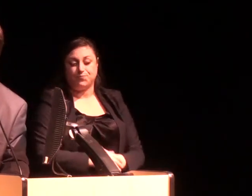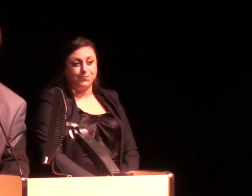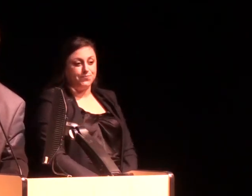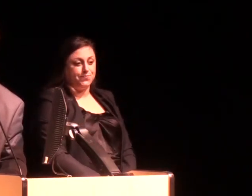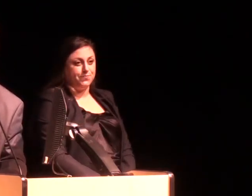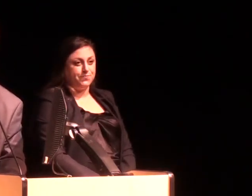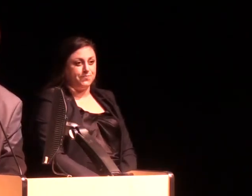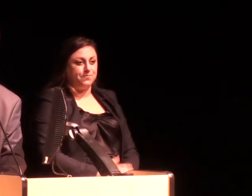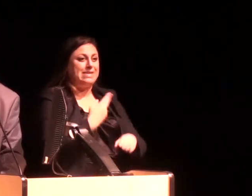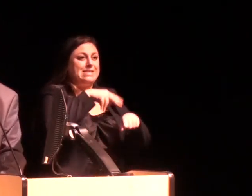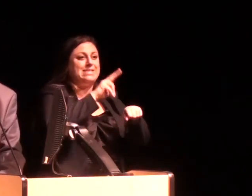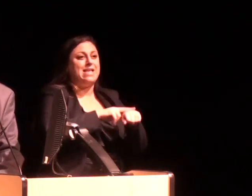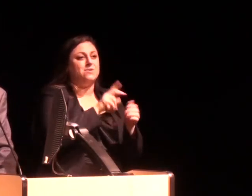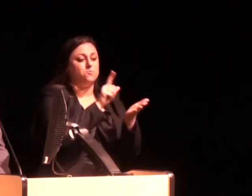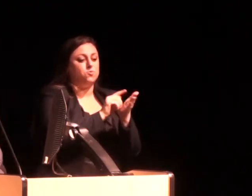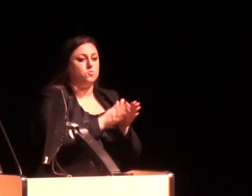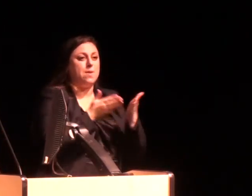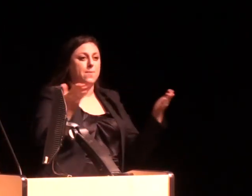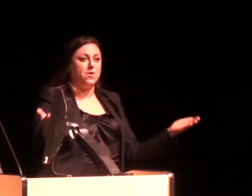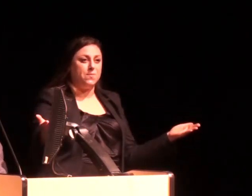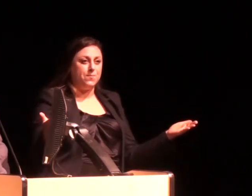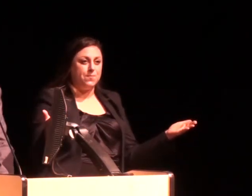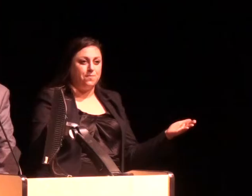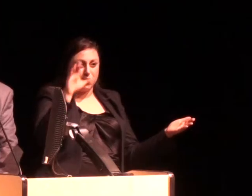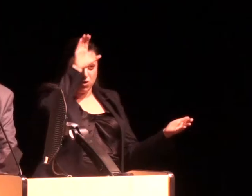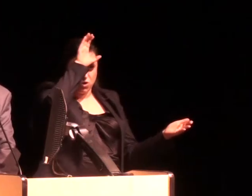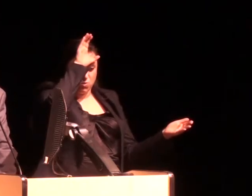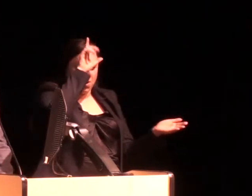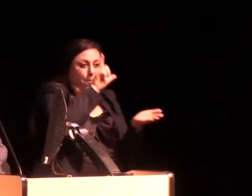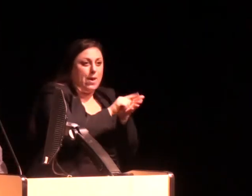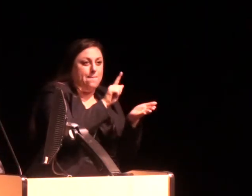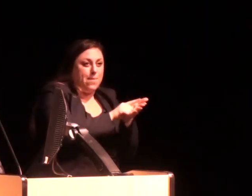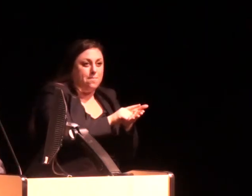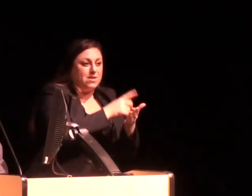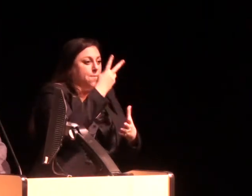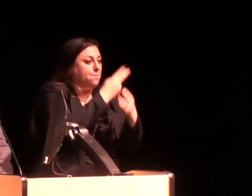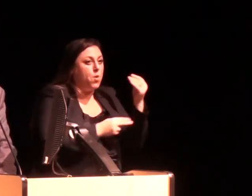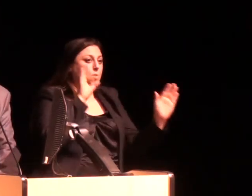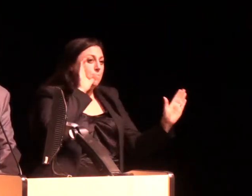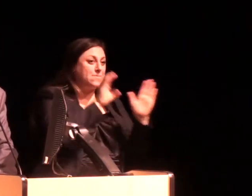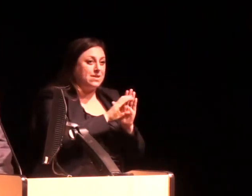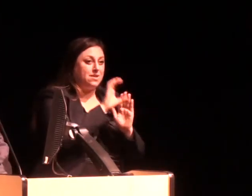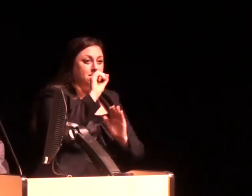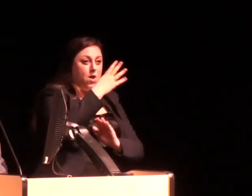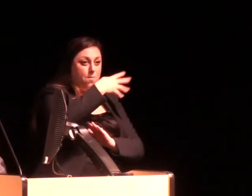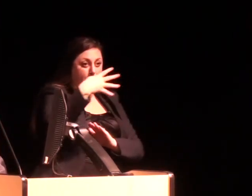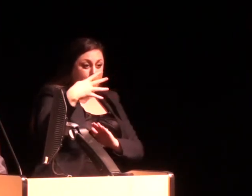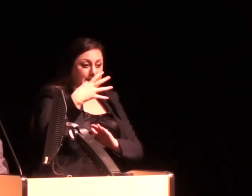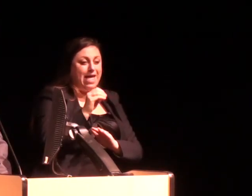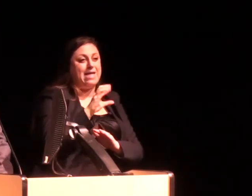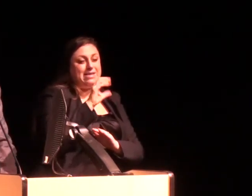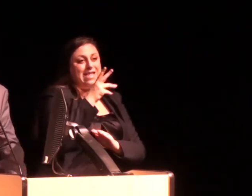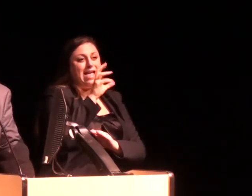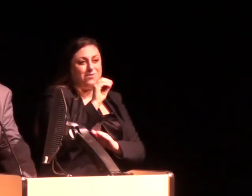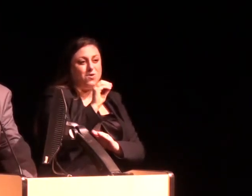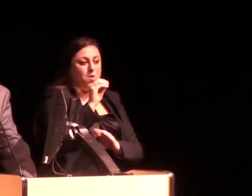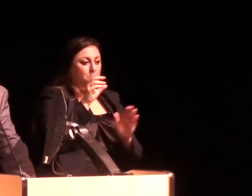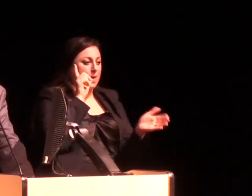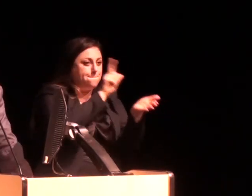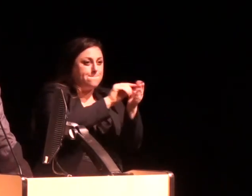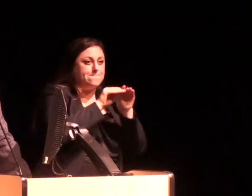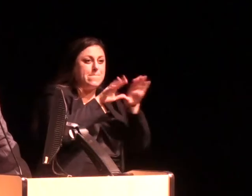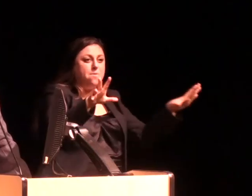we have a national newspaper in Cuba, Grama. We published both speeches, President Obama and President Raul Castro's speech, for